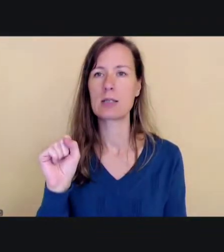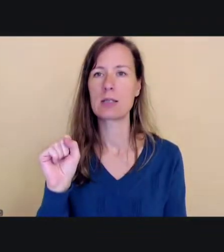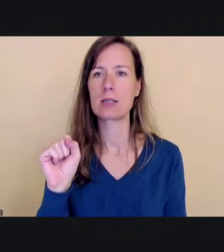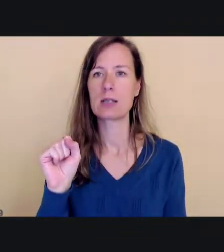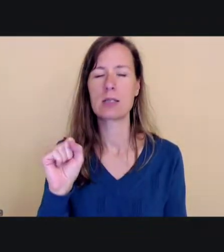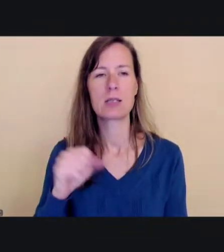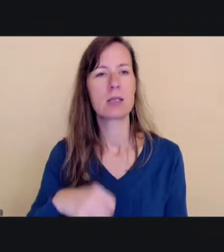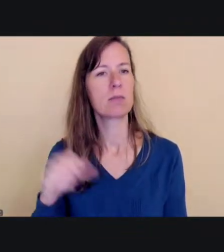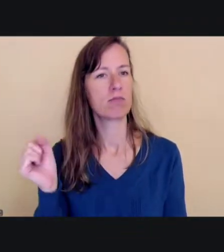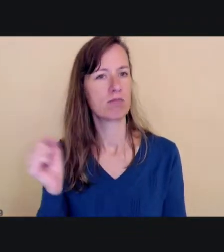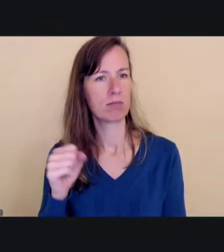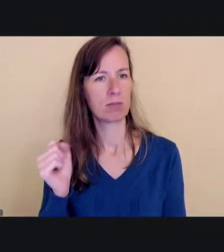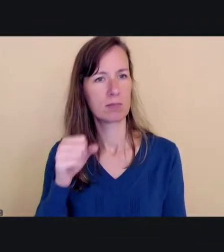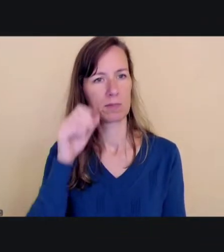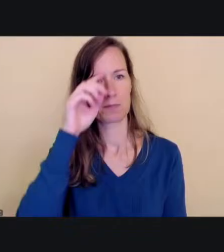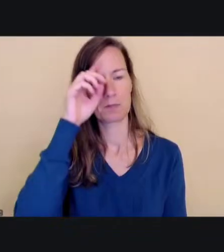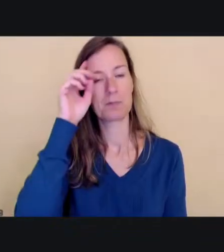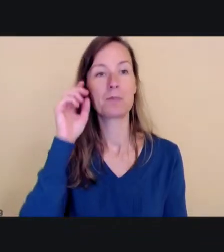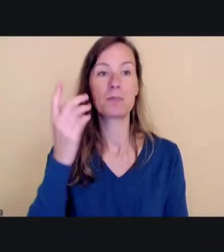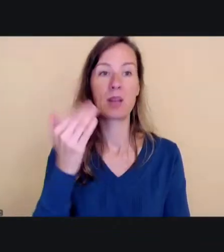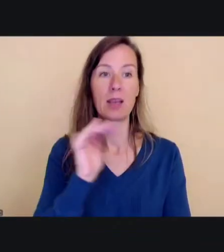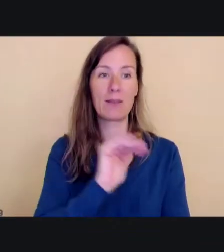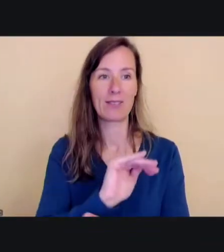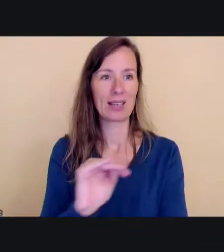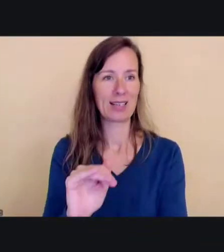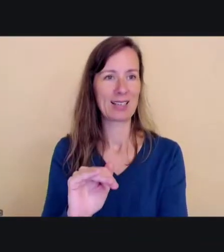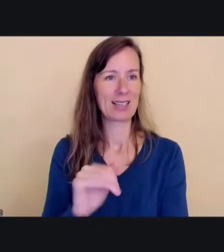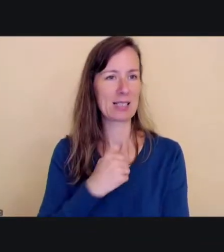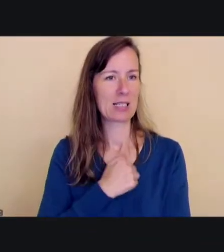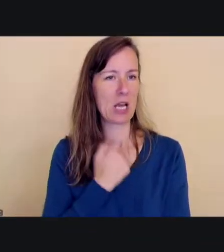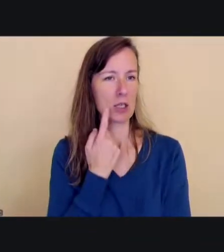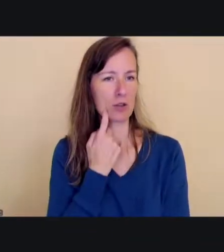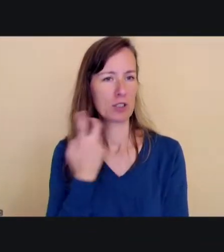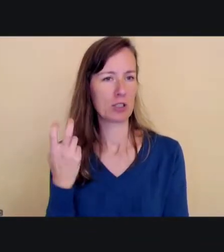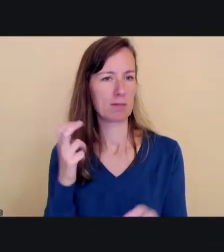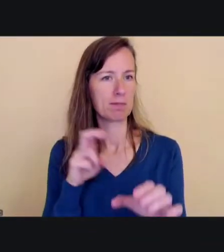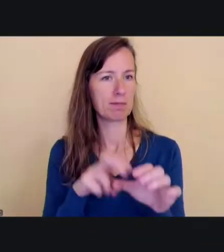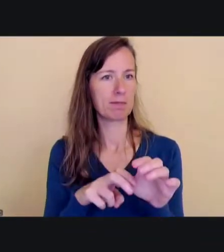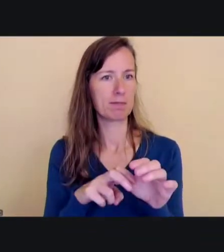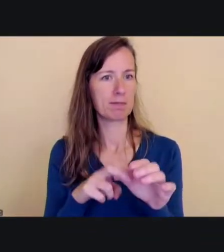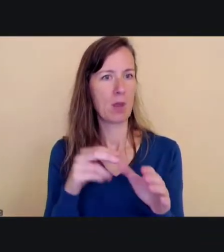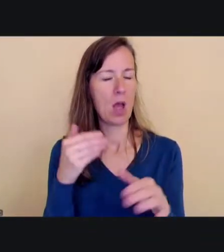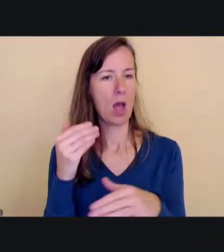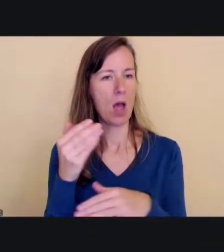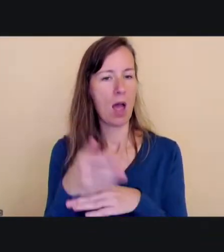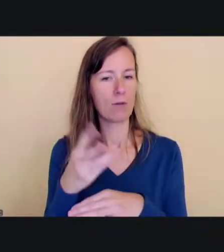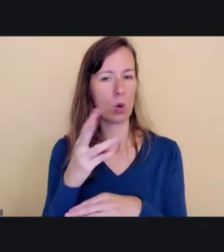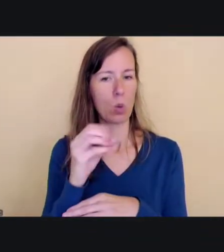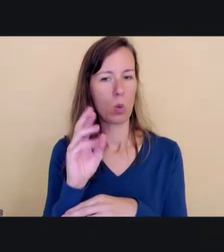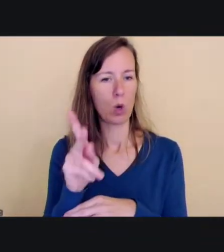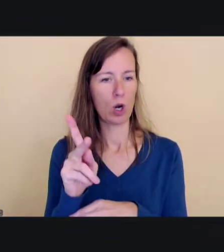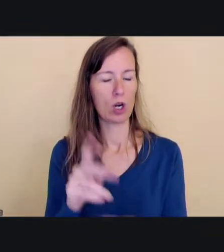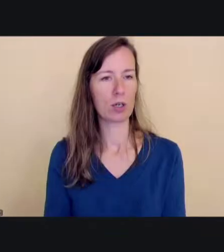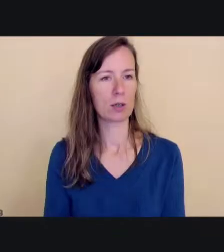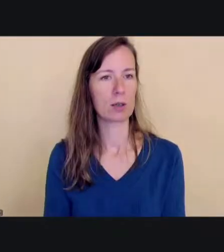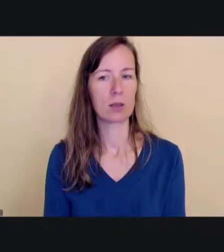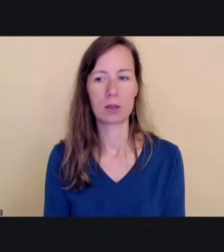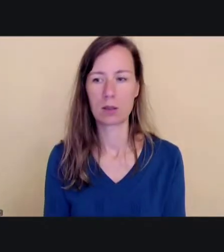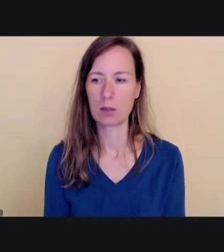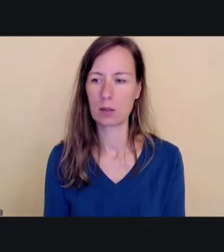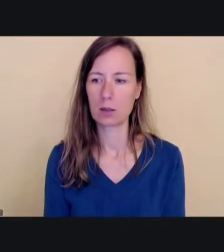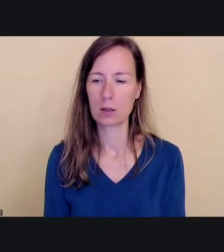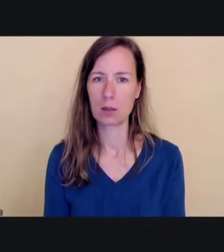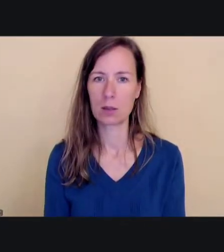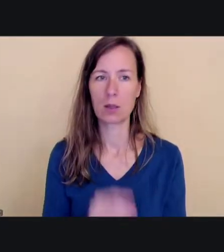Yeah. Good evening, everybody. Sorry, I just hopped on here. Just got out of work. But, I mean, you already know